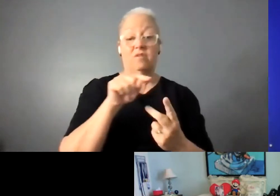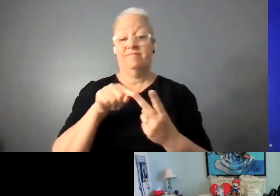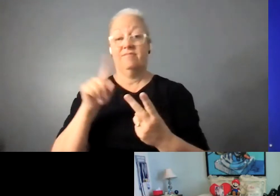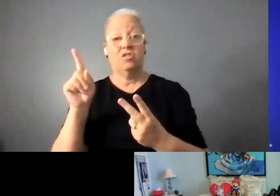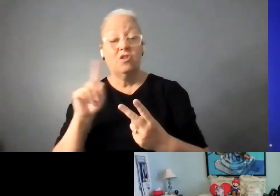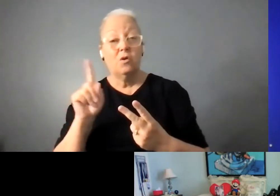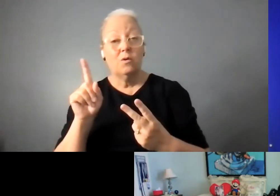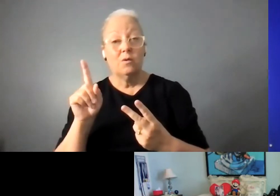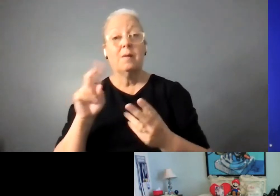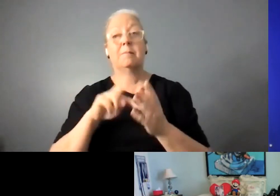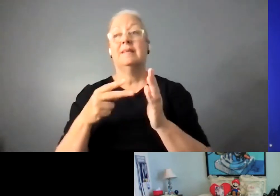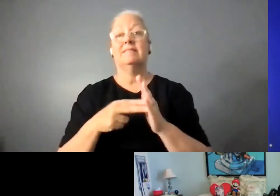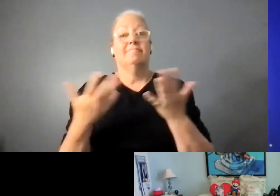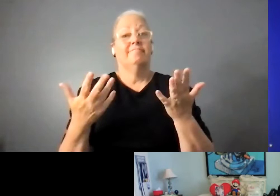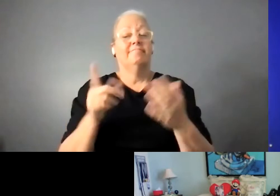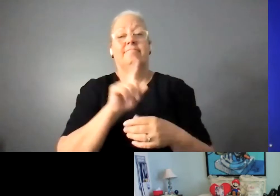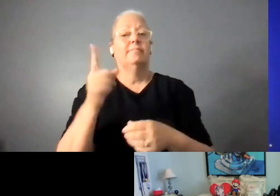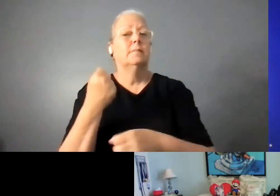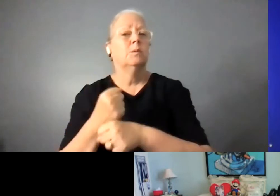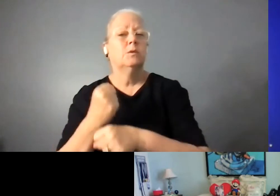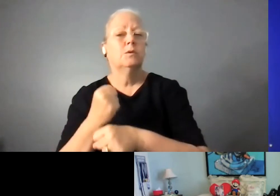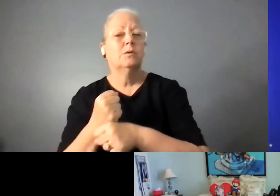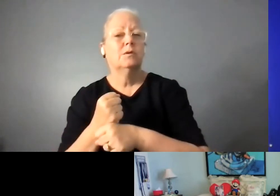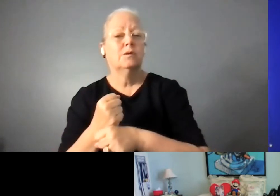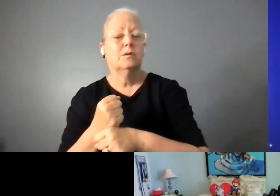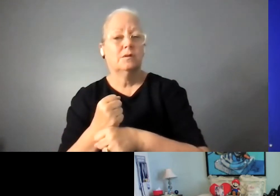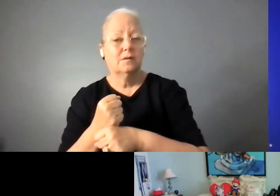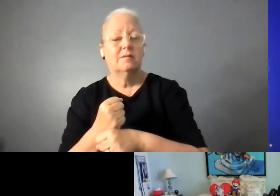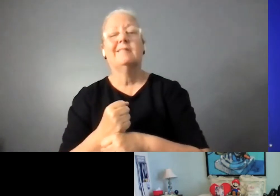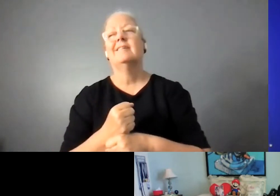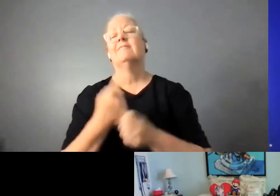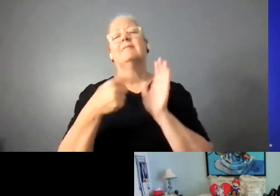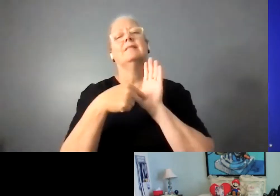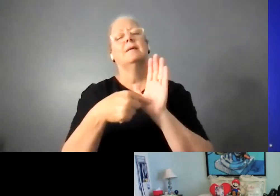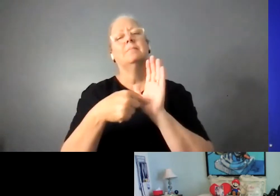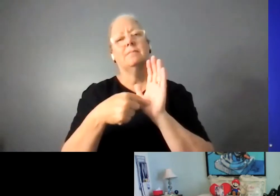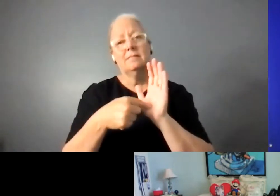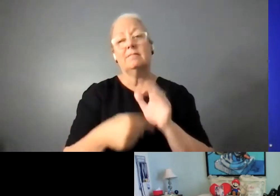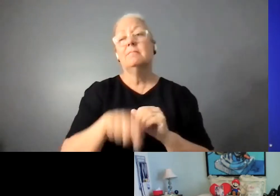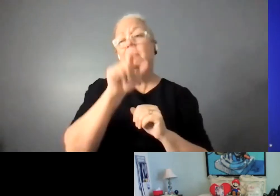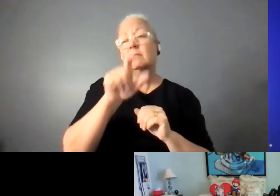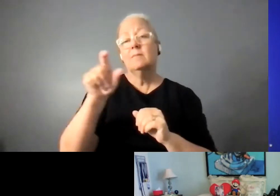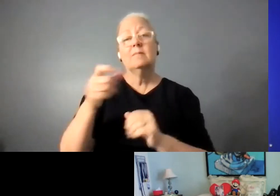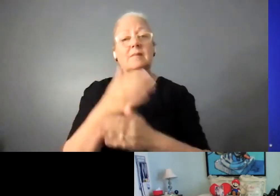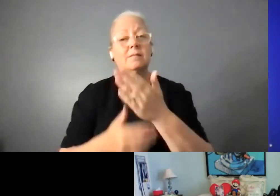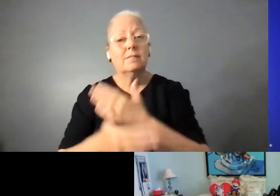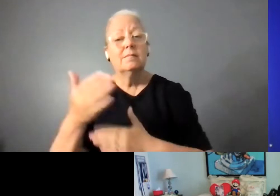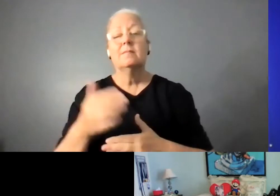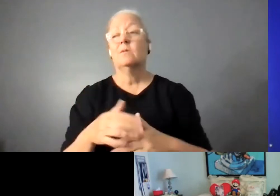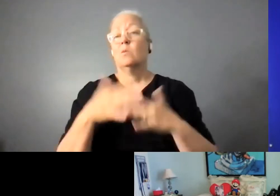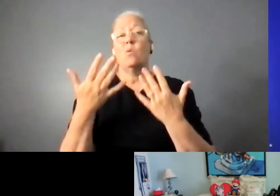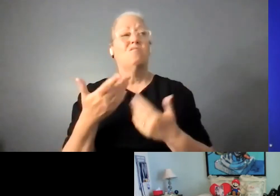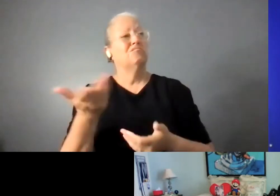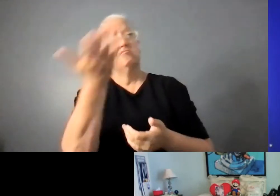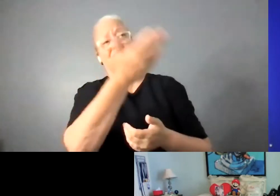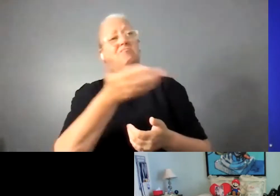several reasons. If you think of people with disabilities or any people, they would say